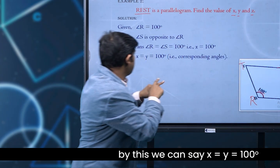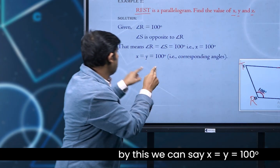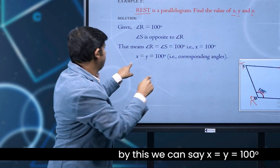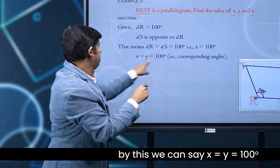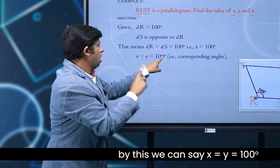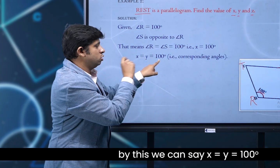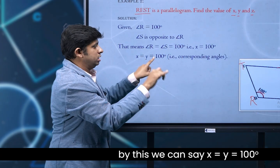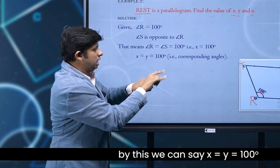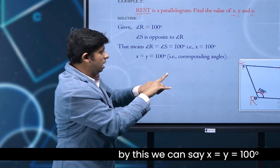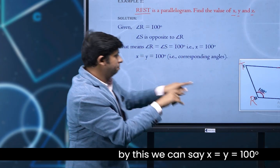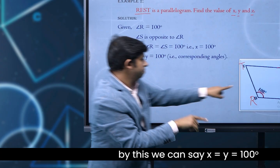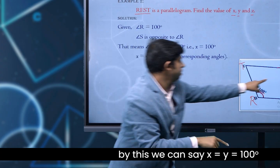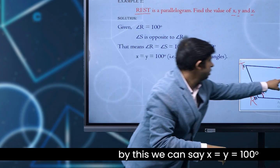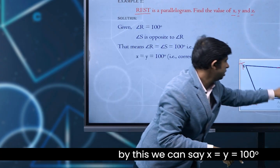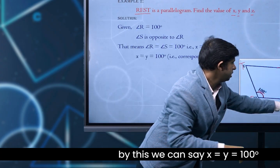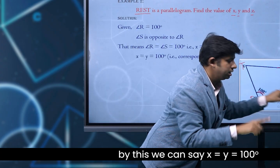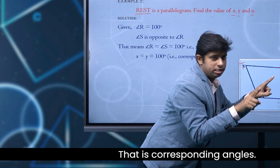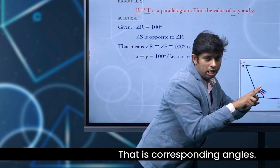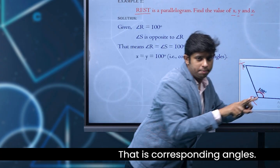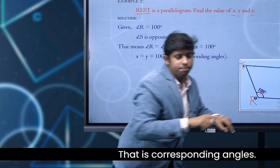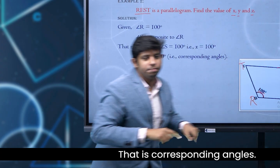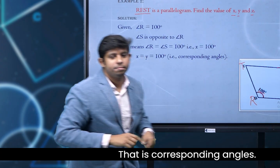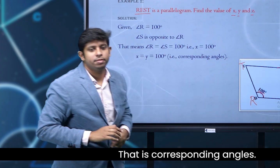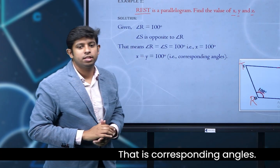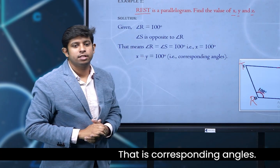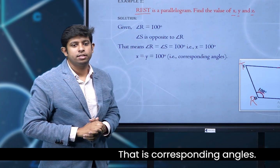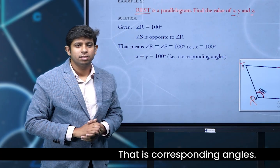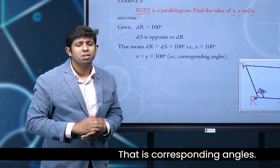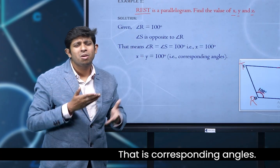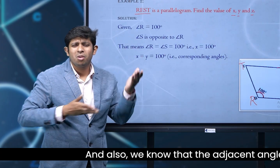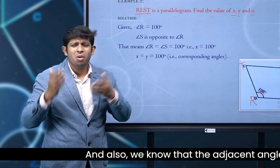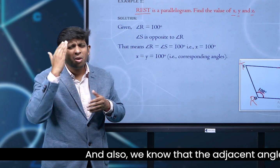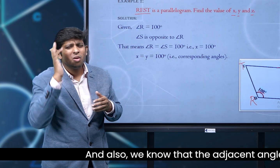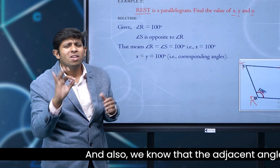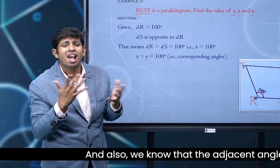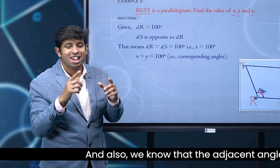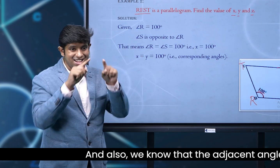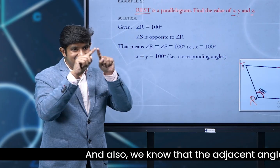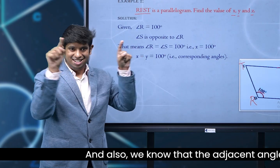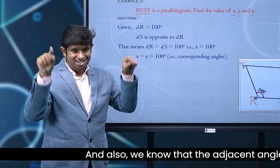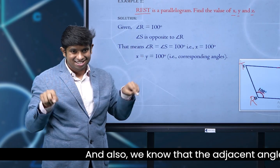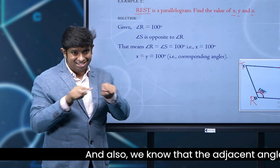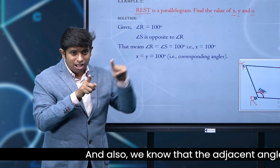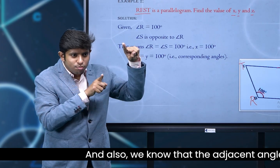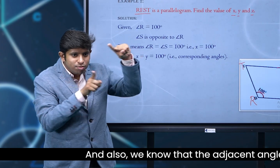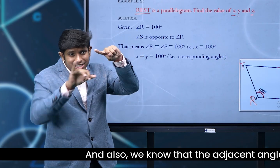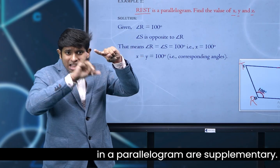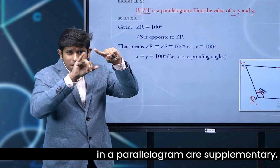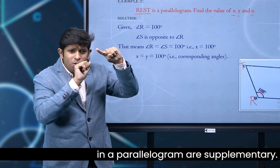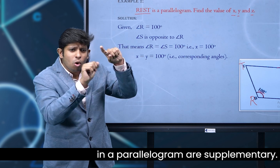x equals to y equals to 100 degrees, that is corresponding angles. And also, we know that the adjacent angles in a